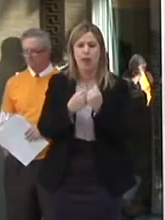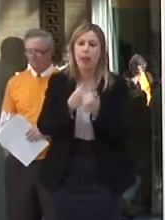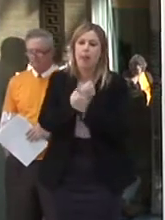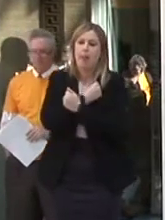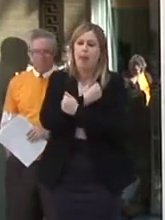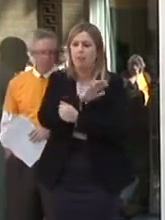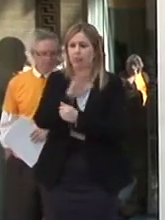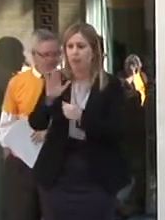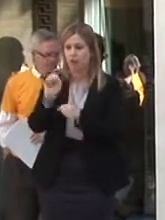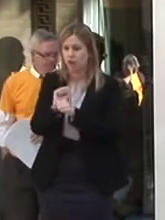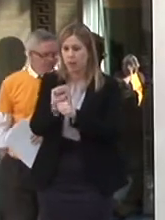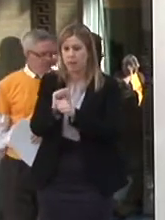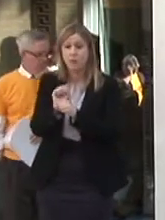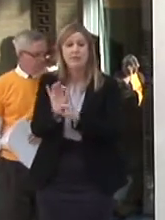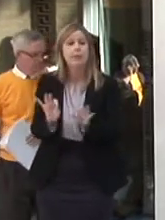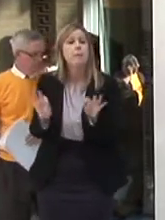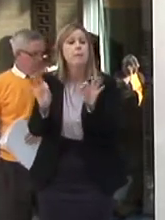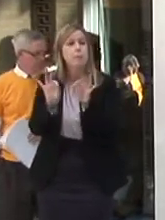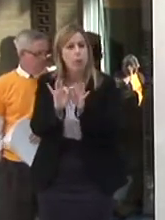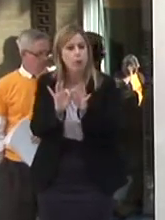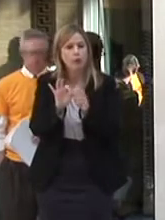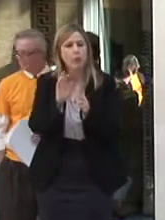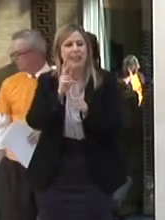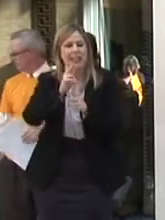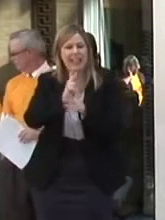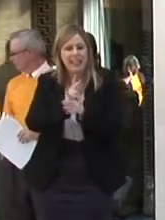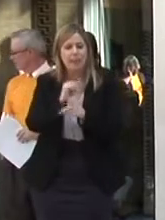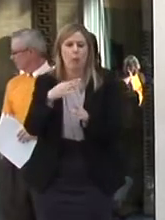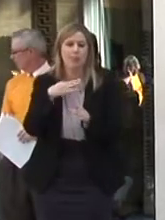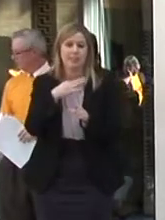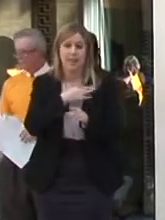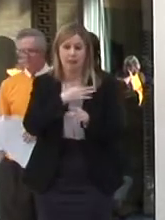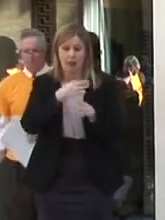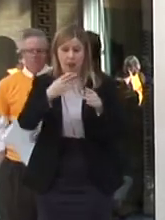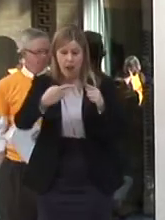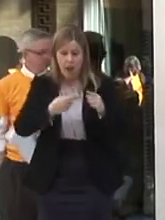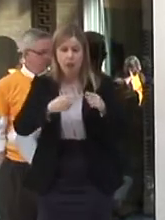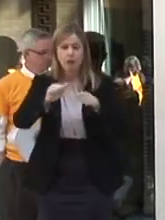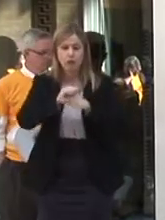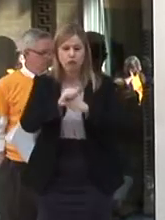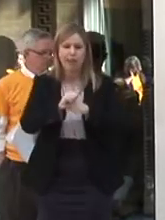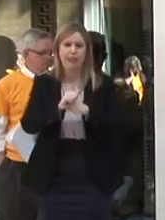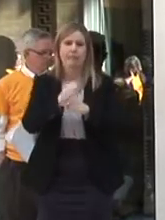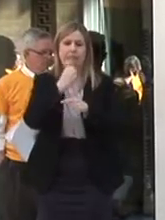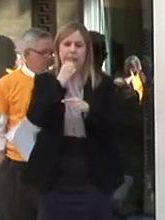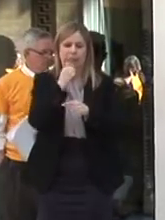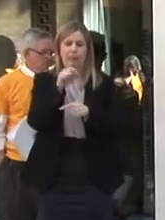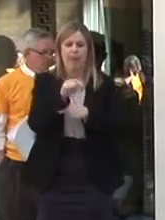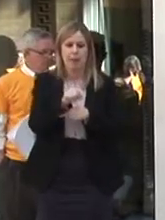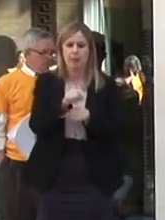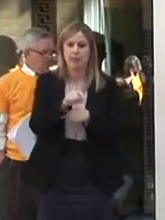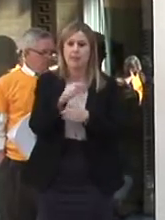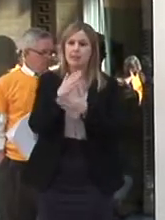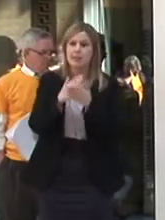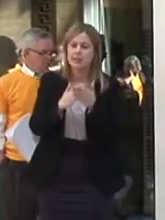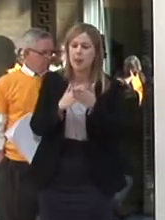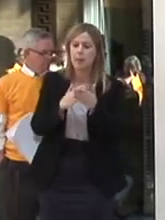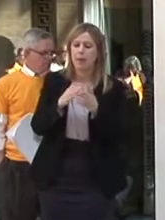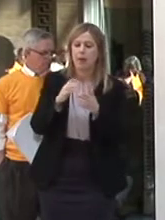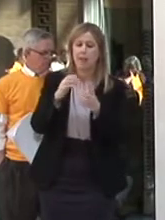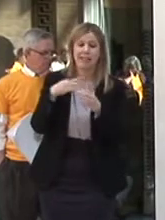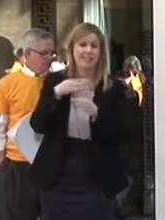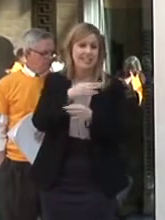they're doing. It is important to keep these staff once they're hired and trained. Some staff with little life experience need to learn how to cook